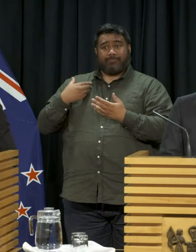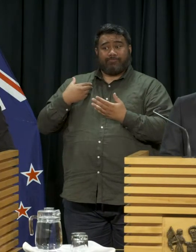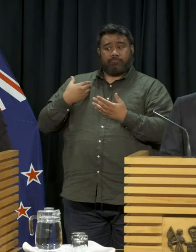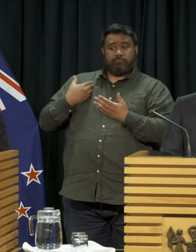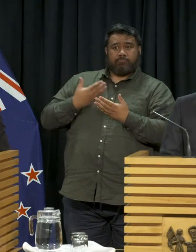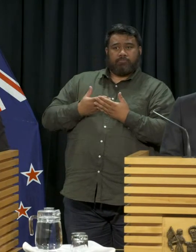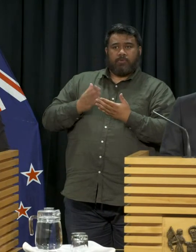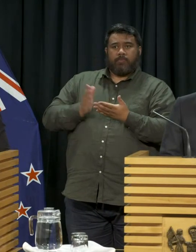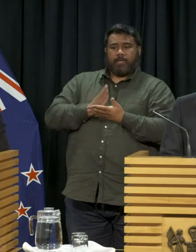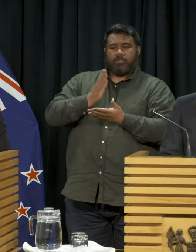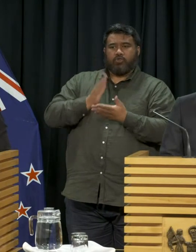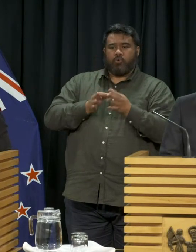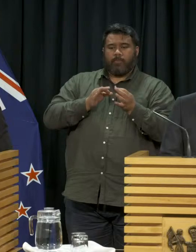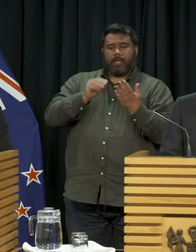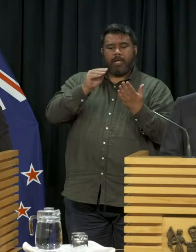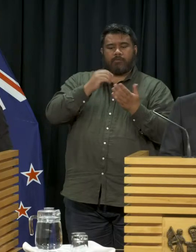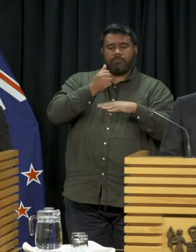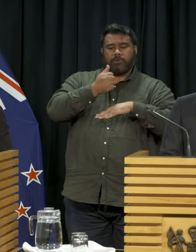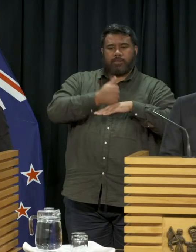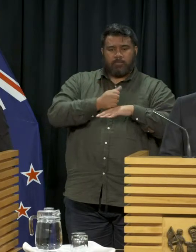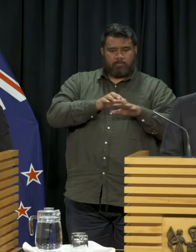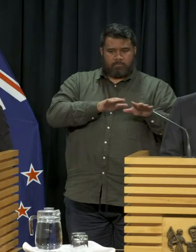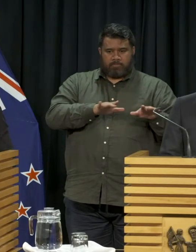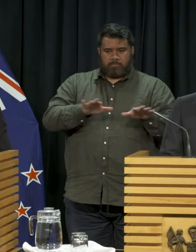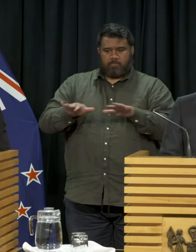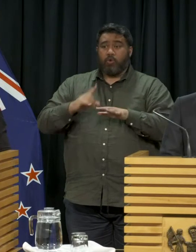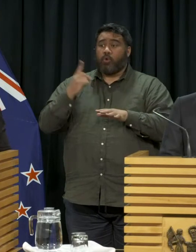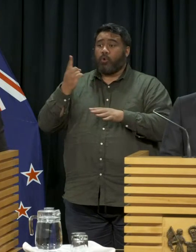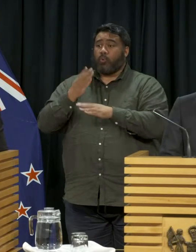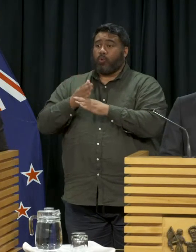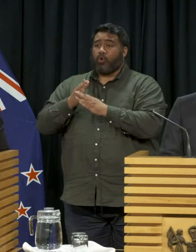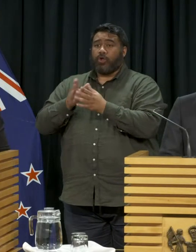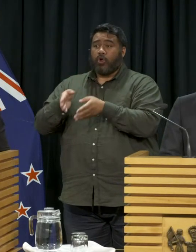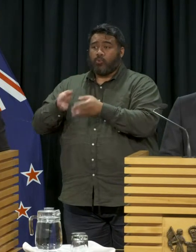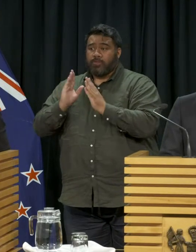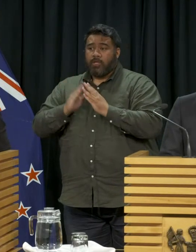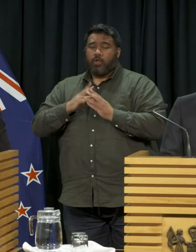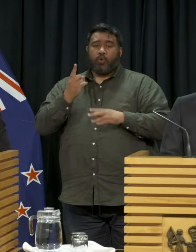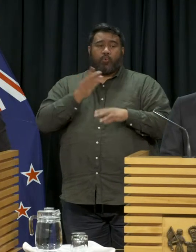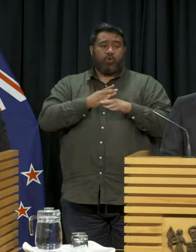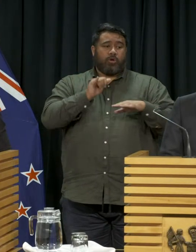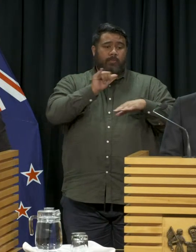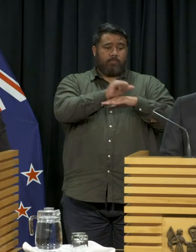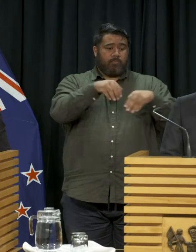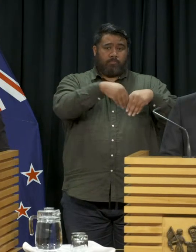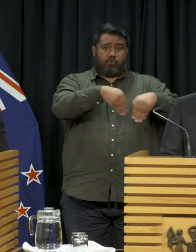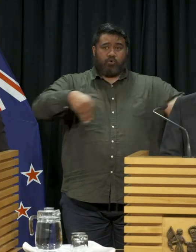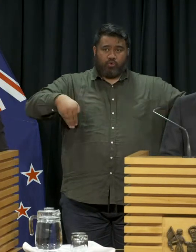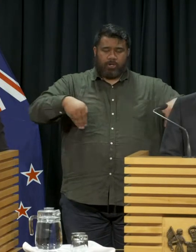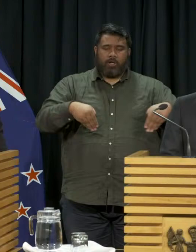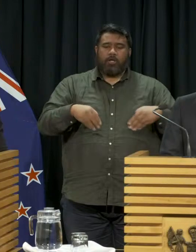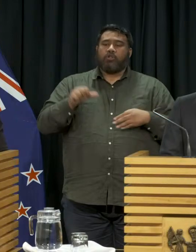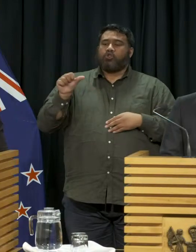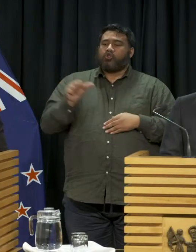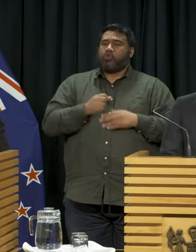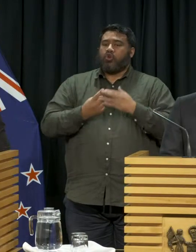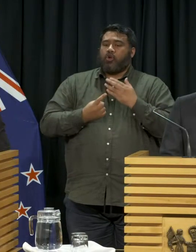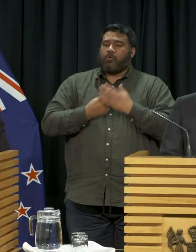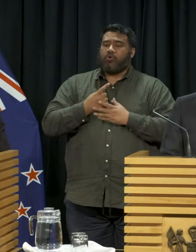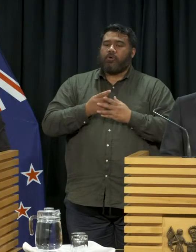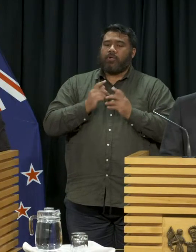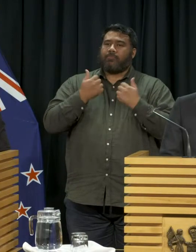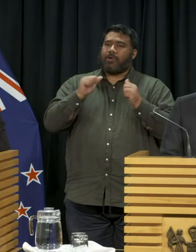every person working at the border in an MIQ facility has had the opportunity to be vaccinated before we start working through